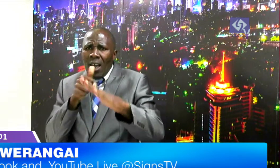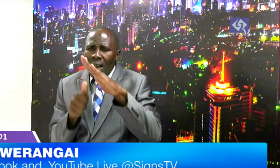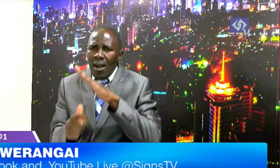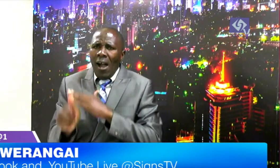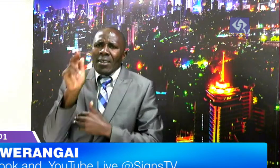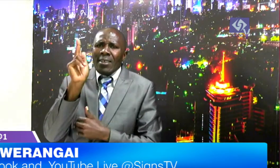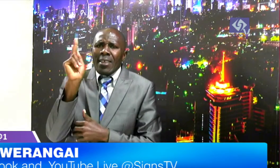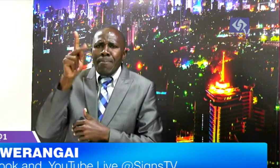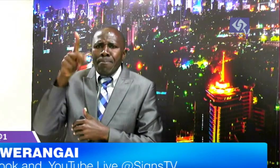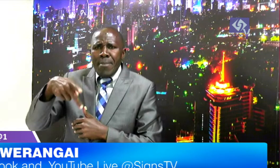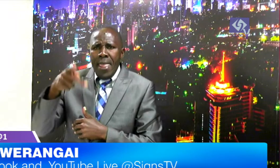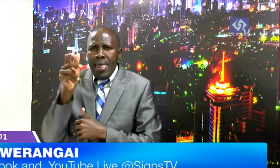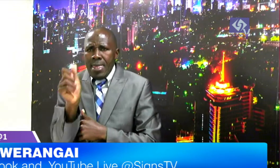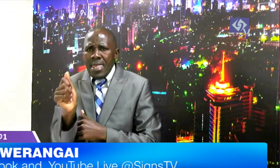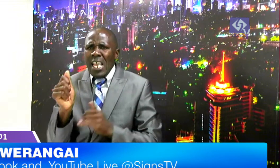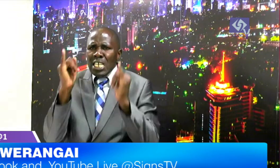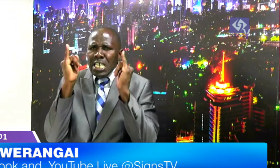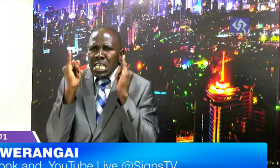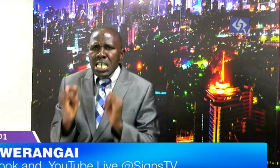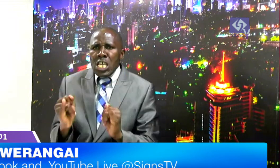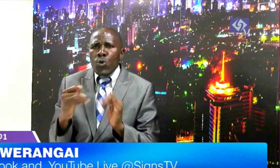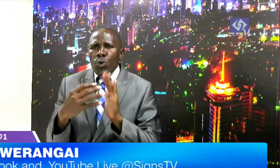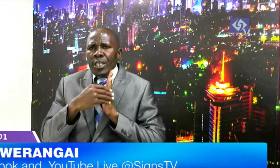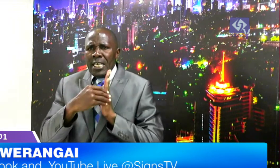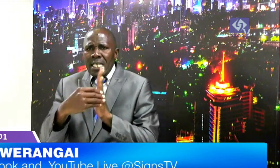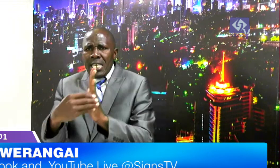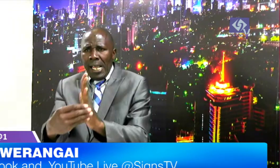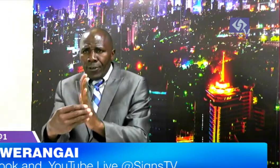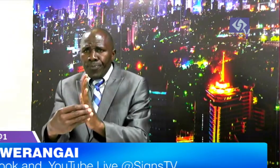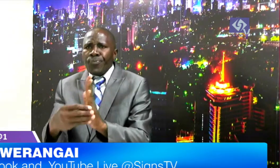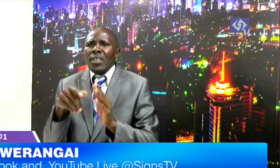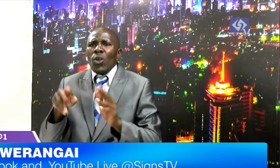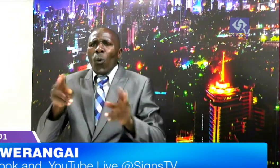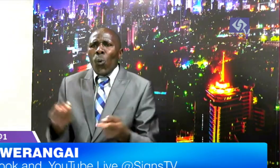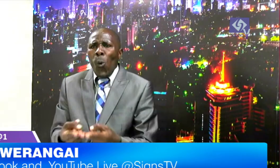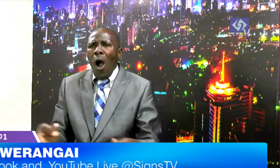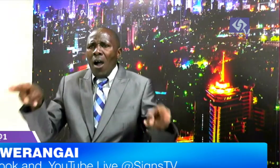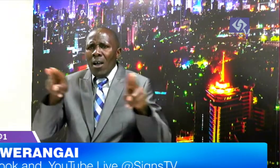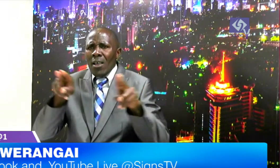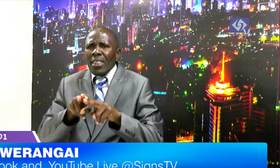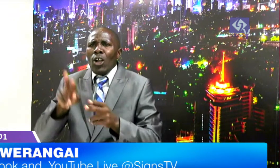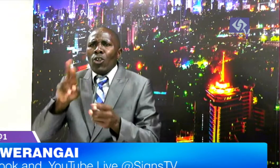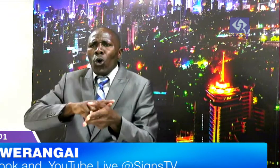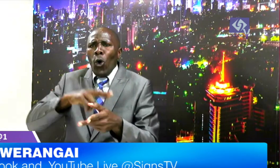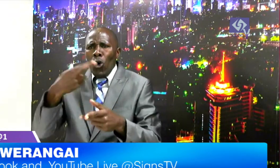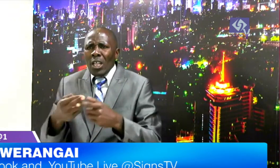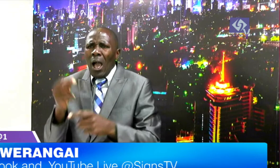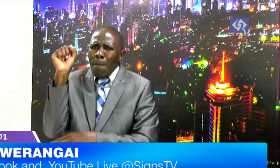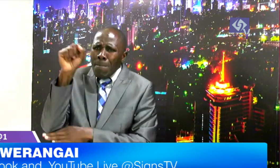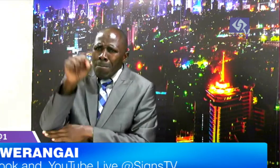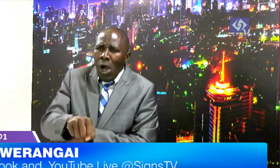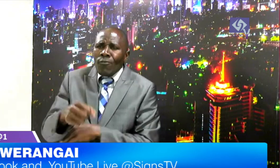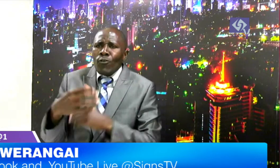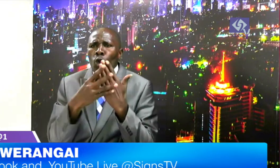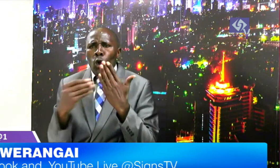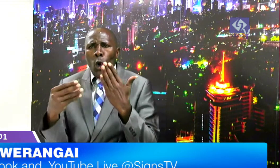it subject to custom duty as per their regulations. Under KRA's new guidelines,